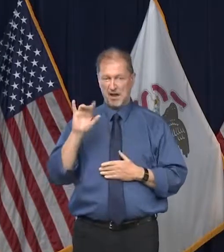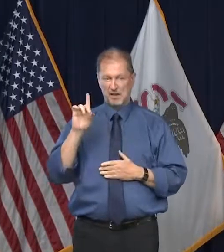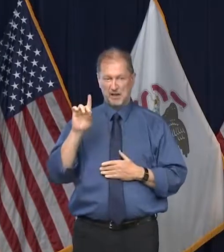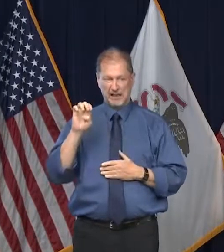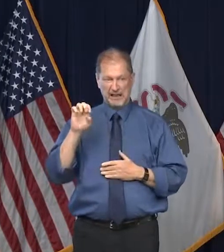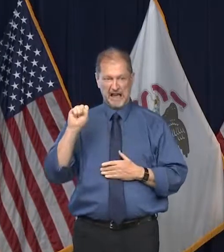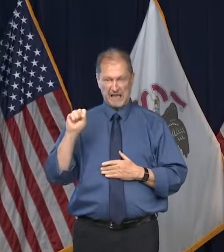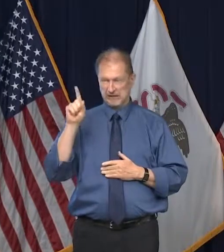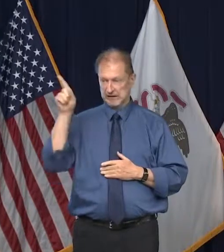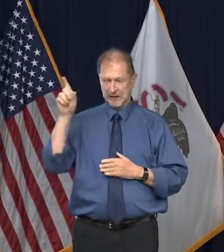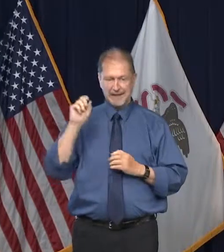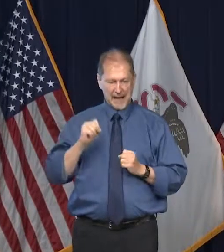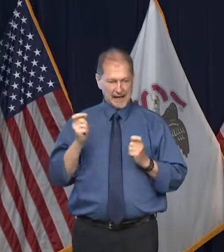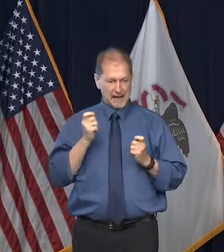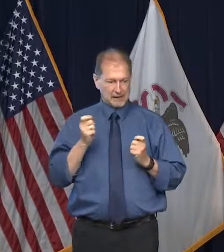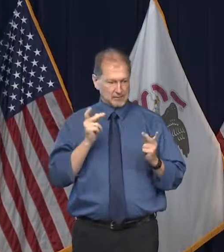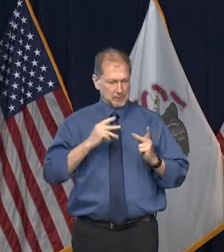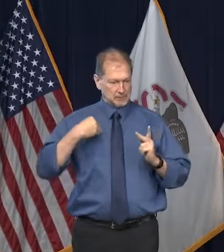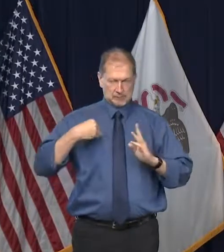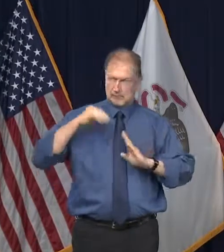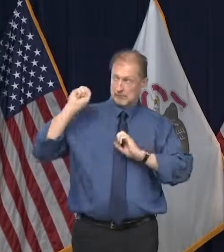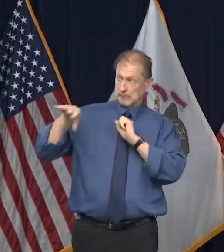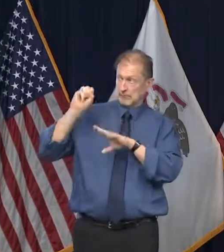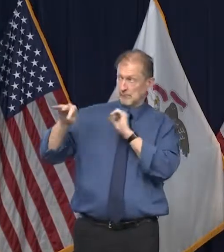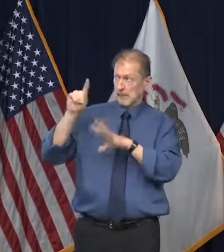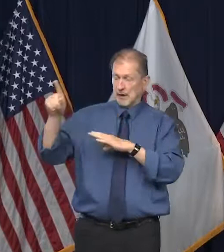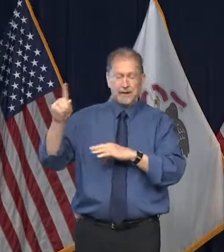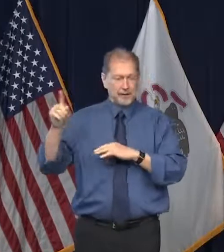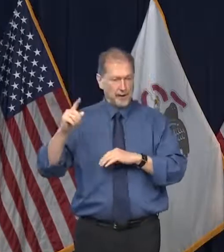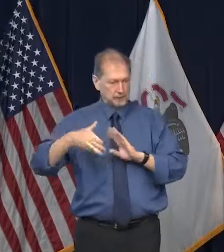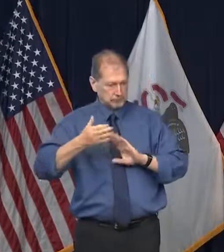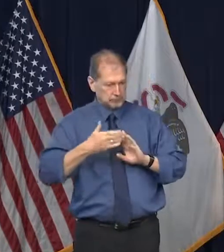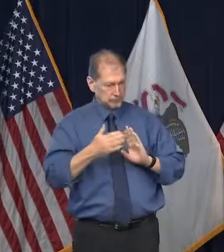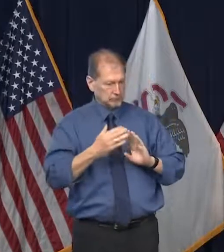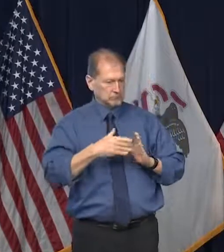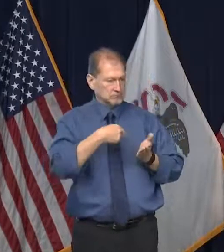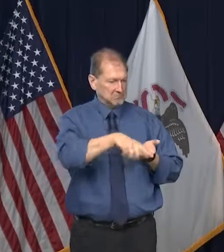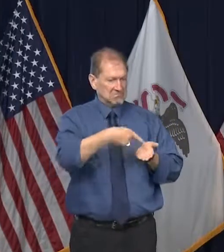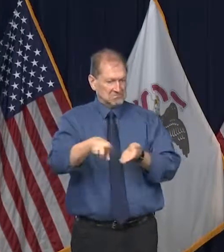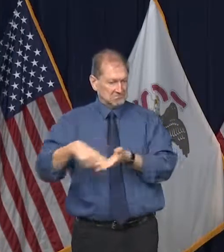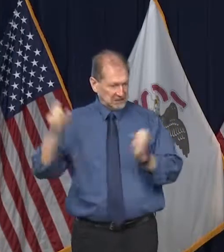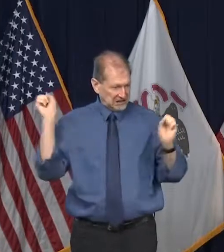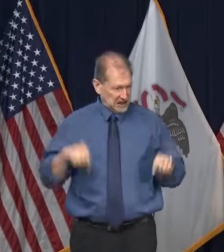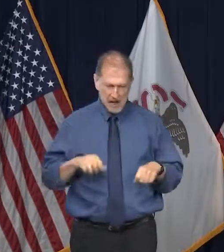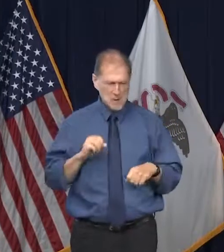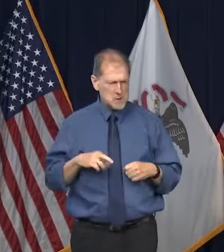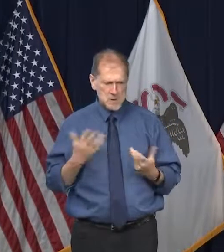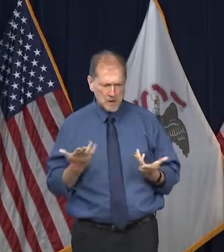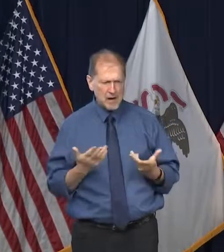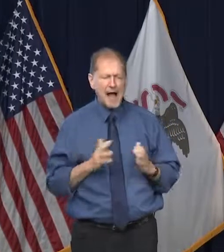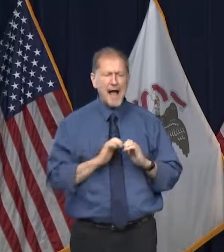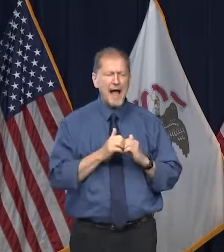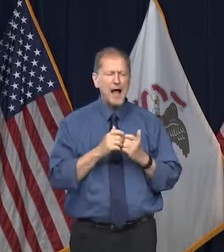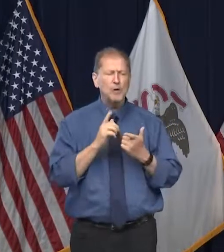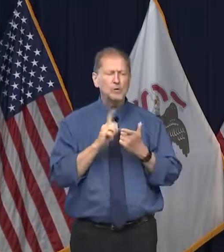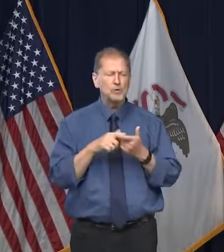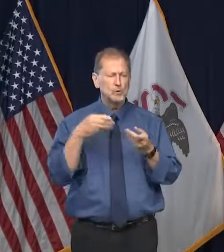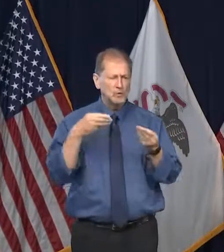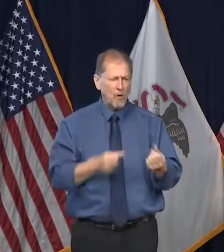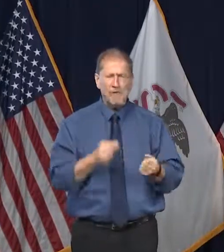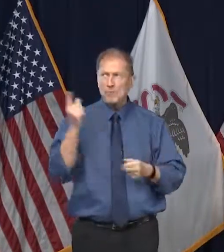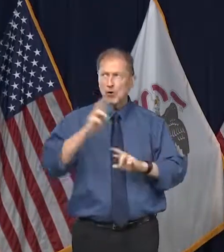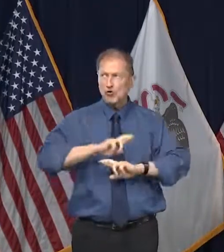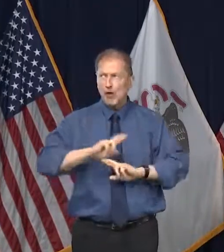to handle this second surge? And could you elaborate on anything new that's being done to potentially prepare